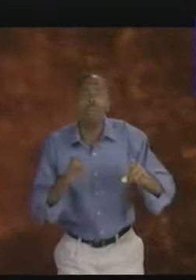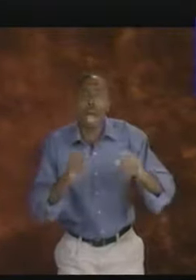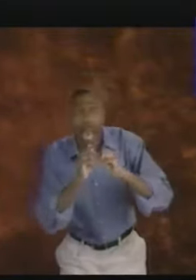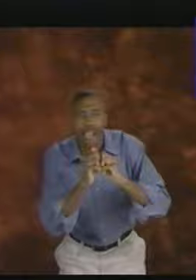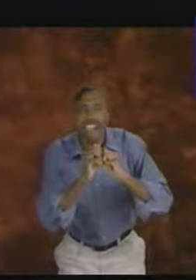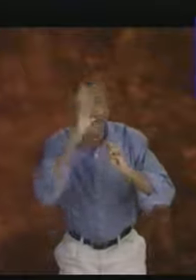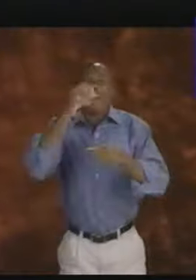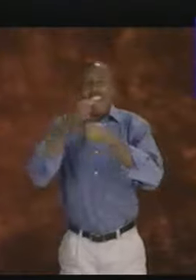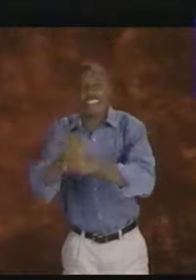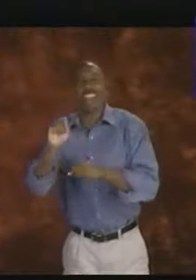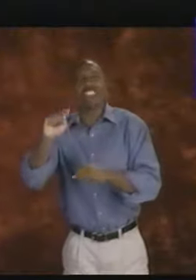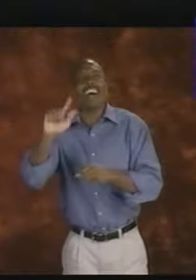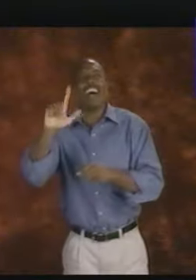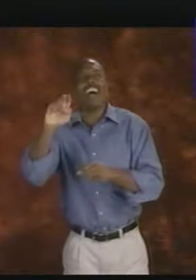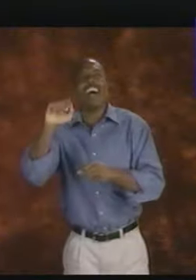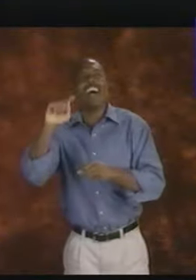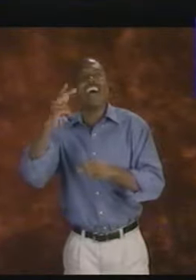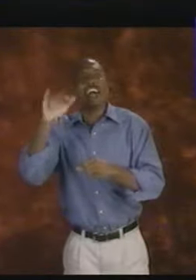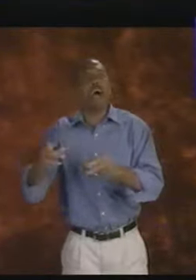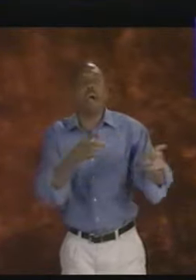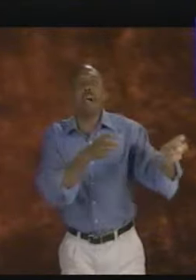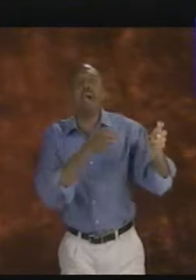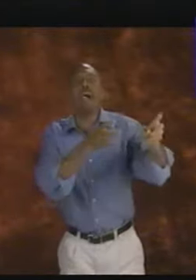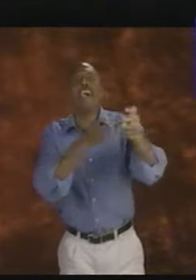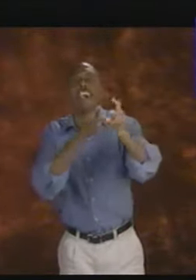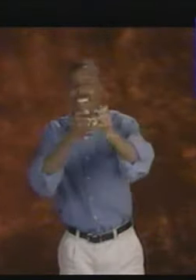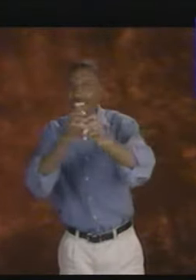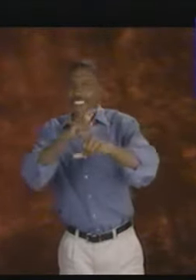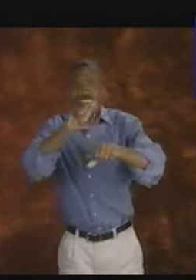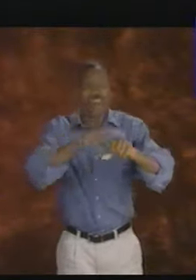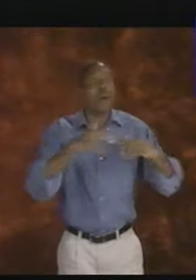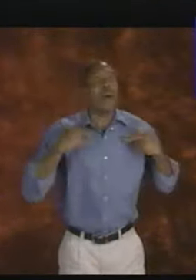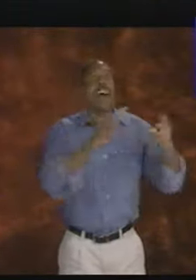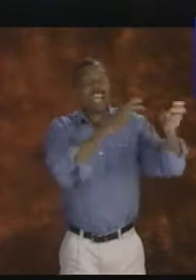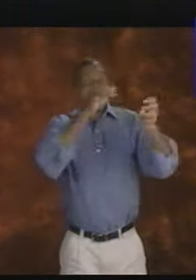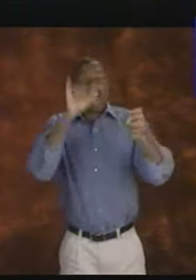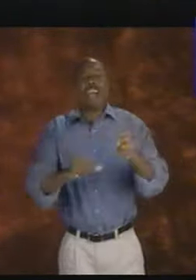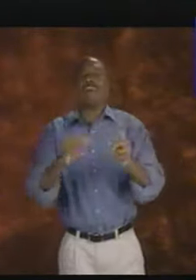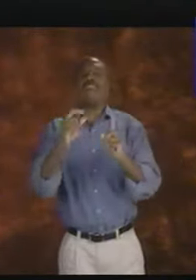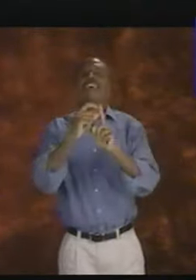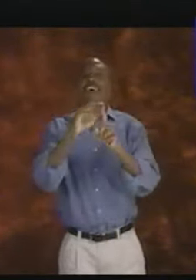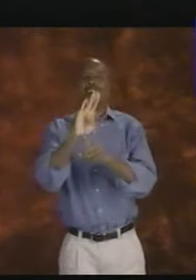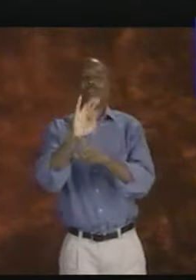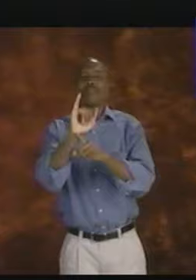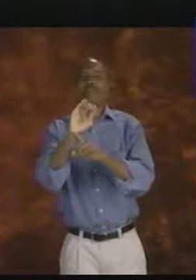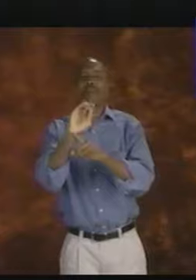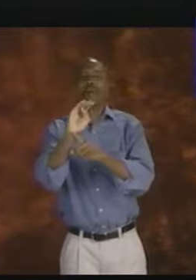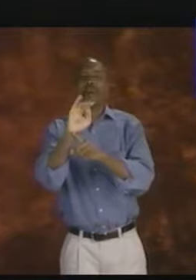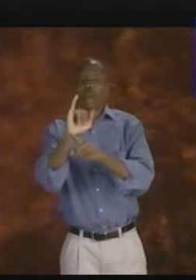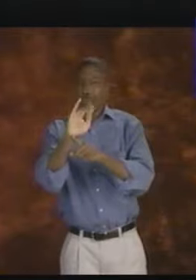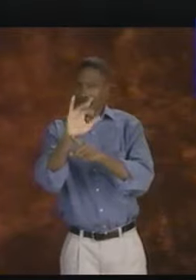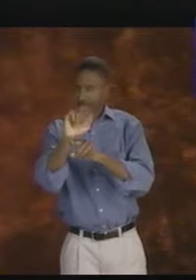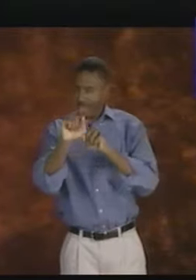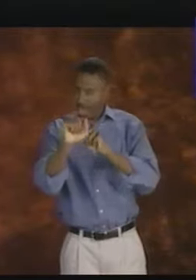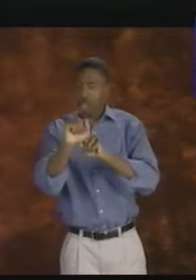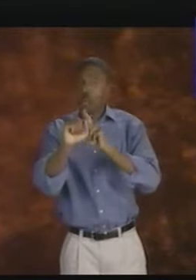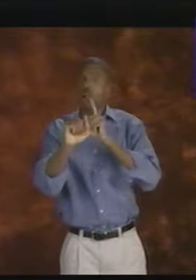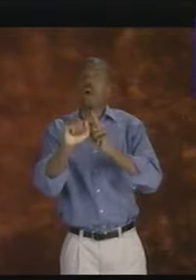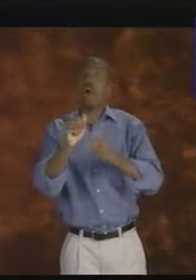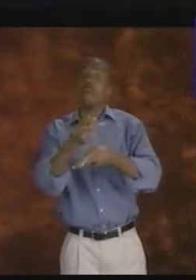because they flew very, very silently. And the inventor used that example from the owl in